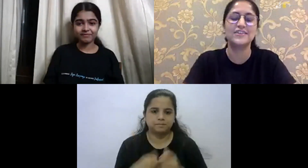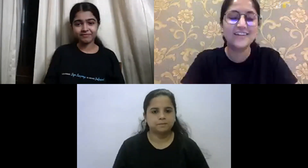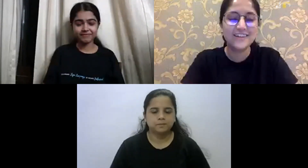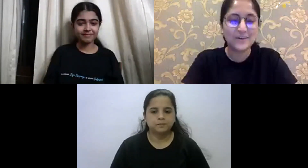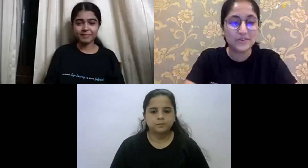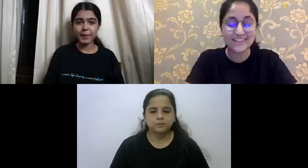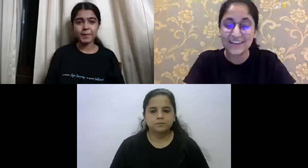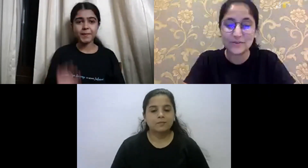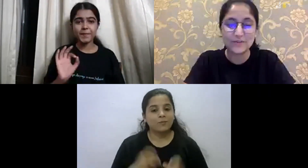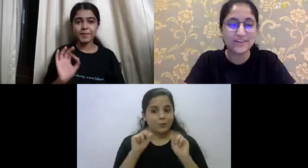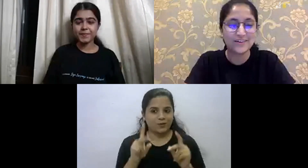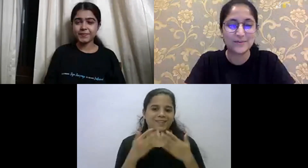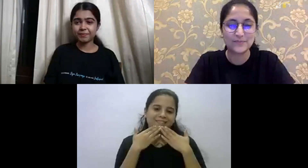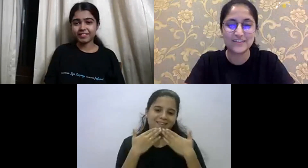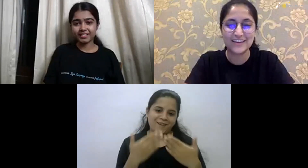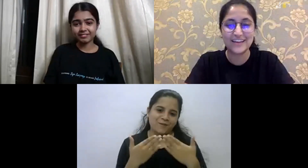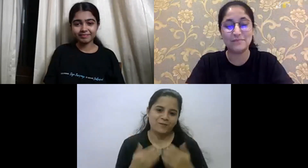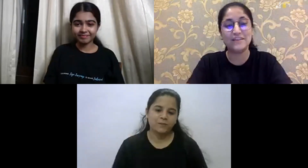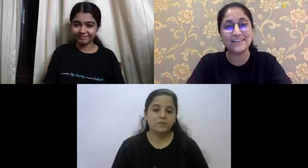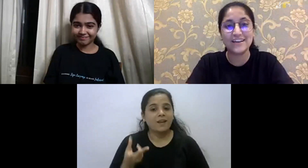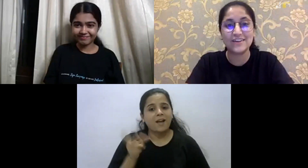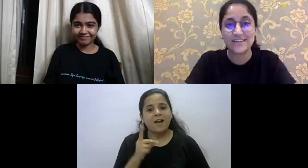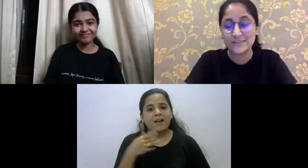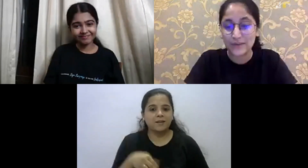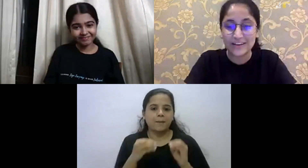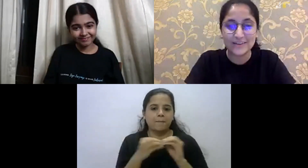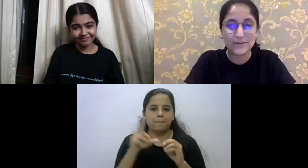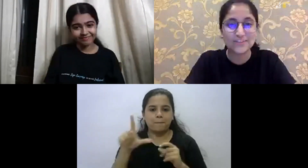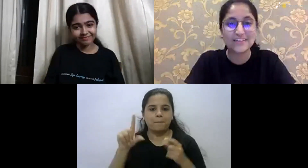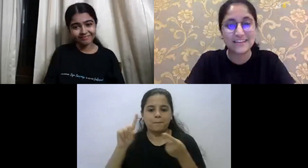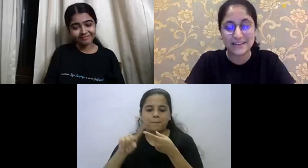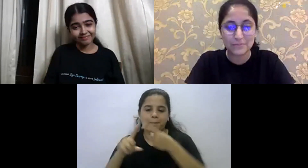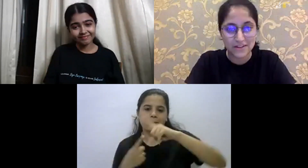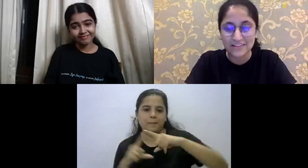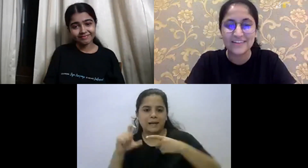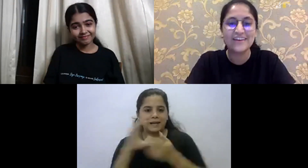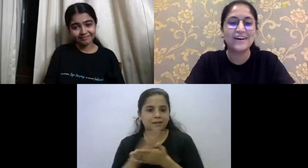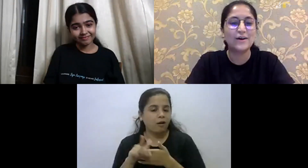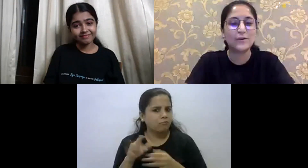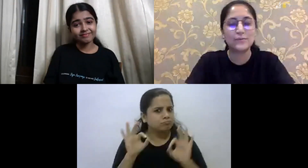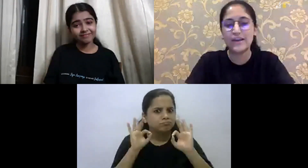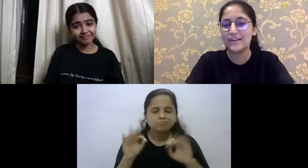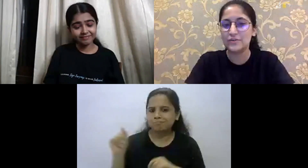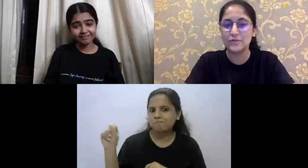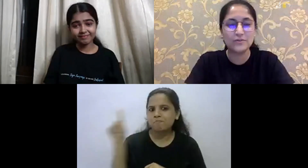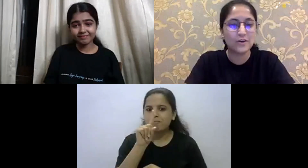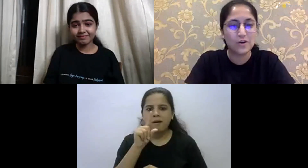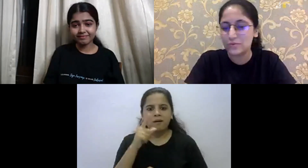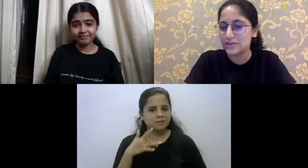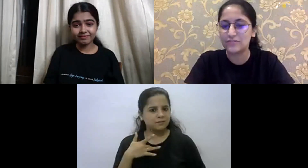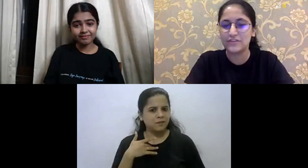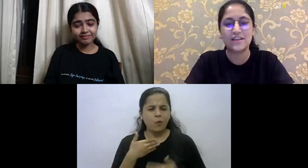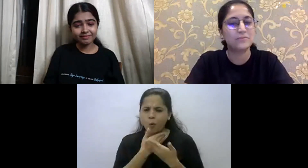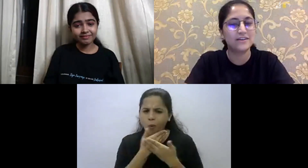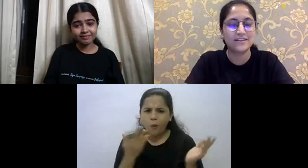Cool. Okay, thank you. Again, at BTech as well, it was a great month where, all